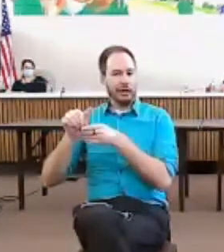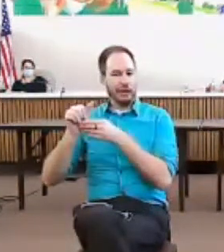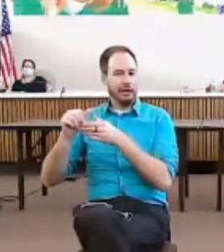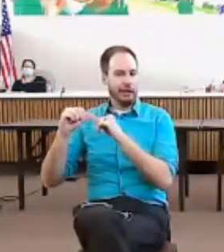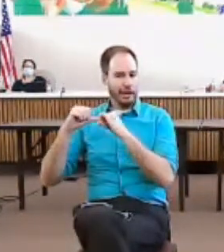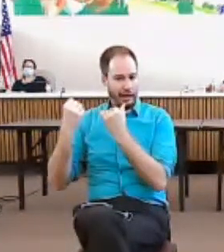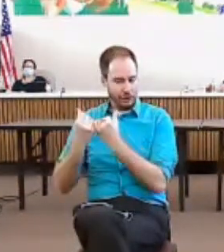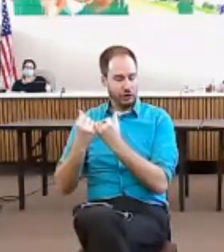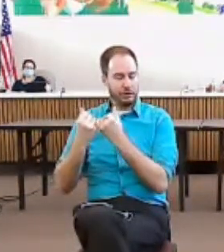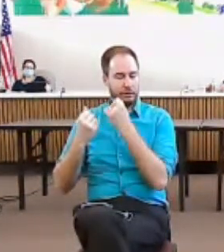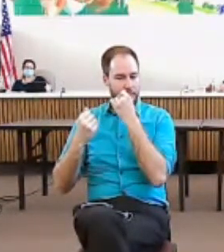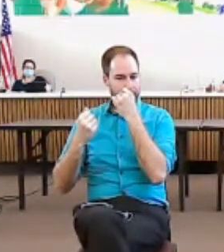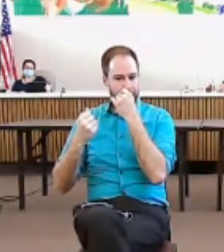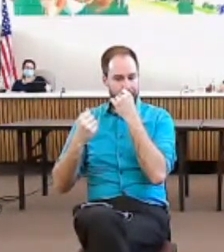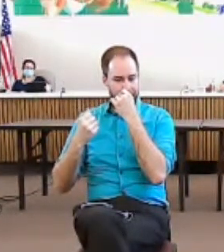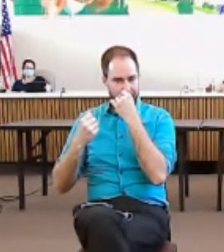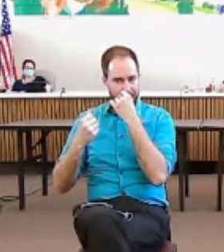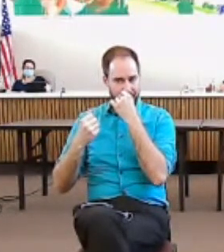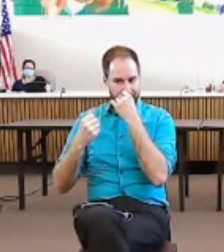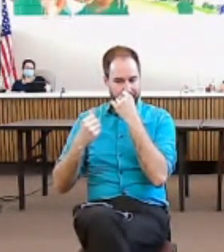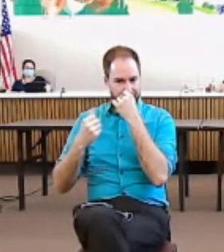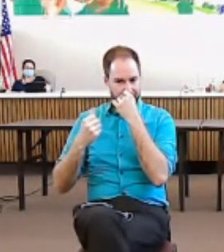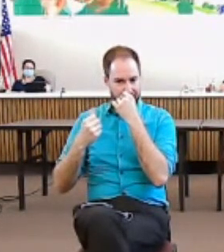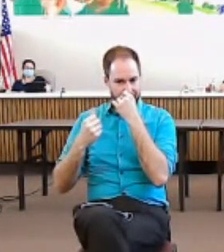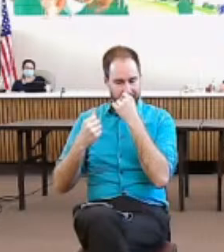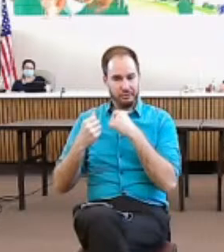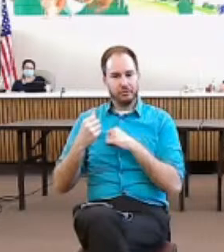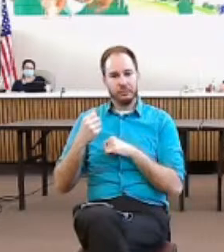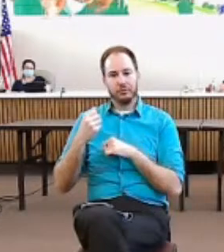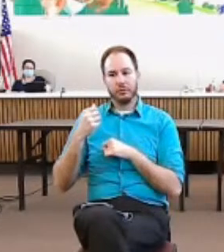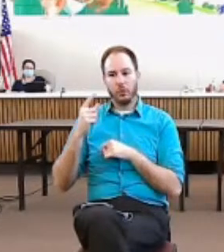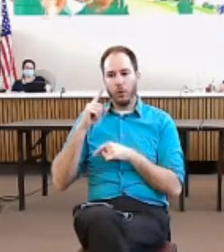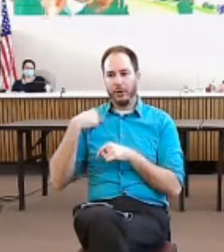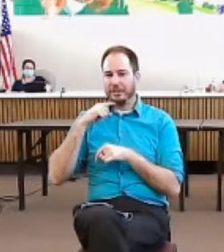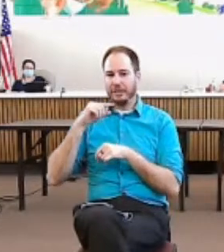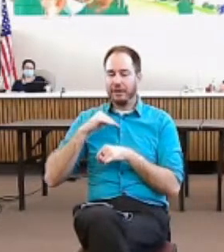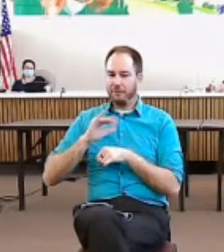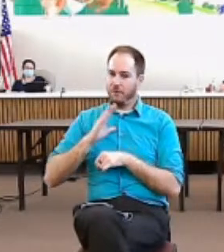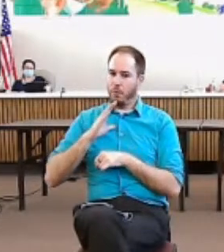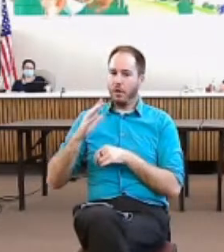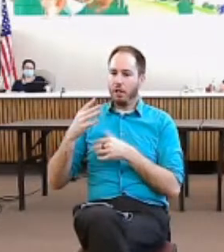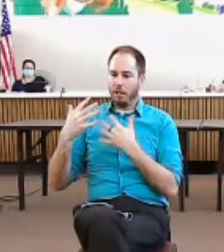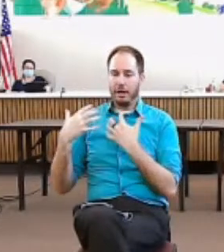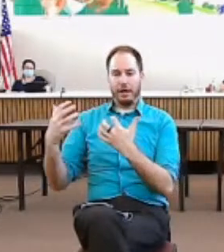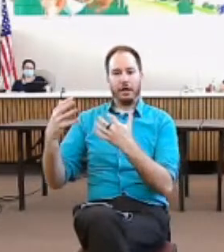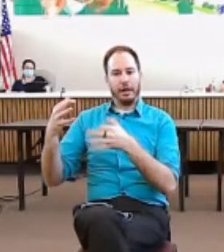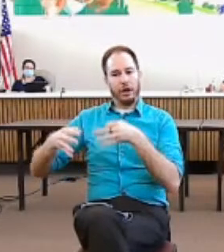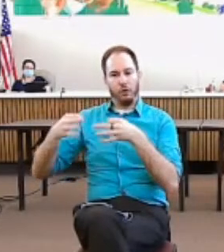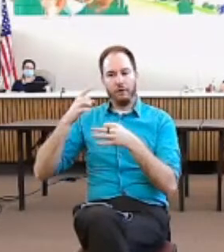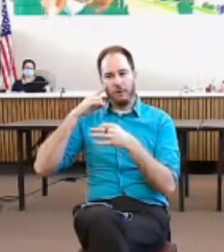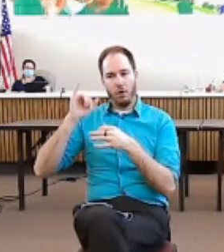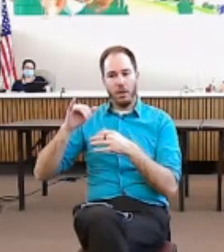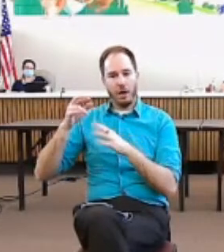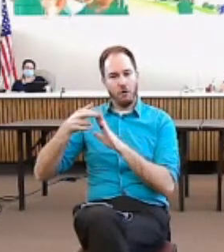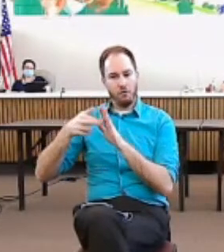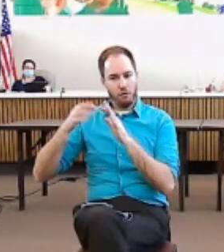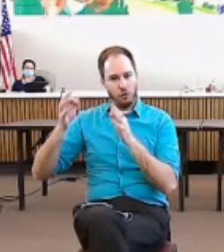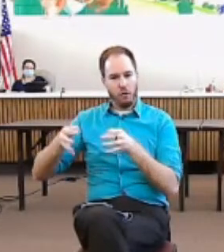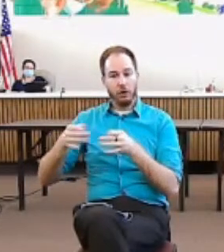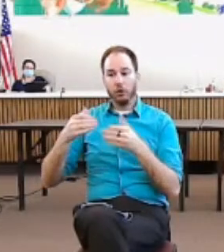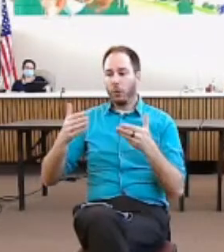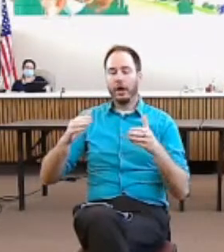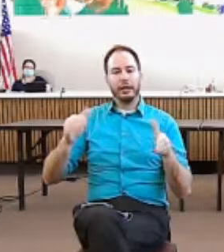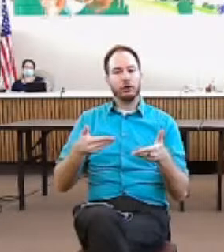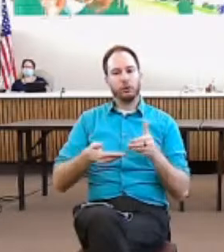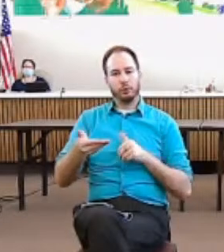potentially make changes before the actual hearing where we can make a ruling. So go ahead and introduce yourself and your relationship